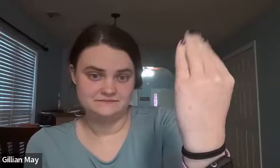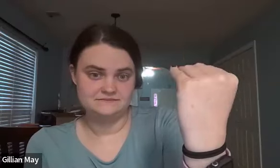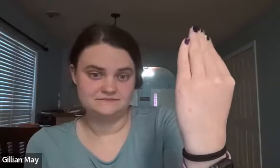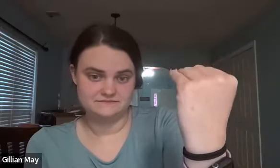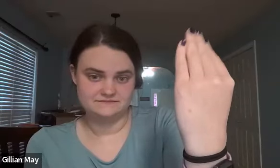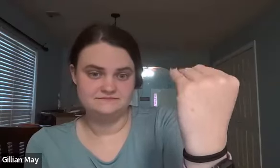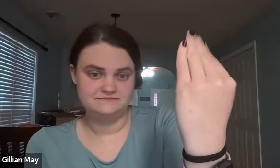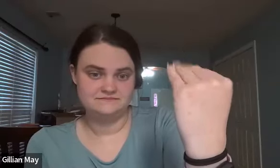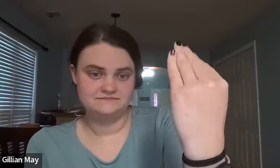And